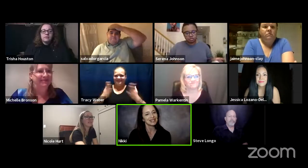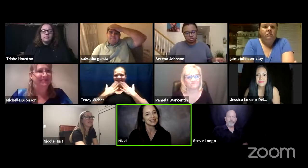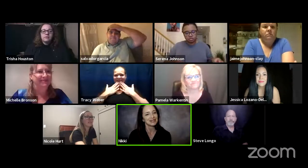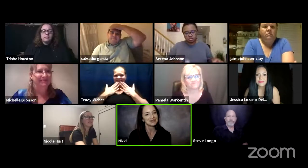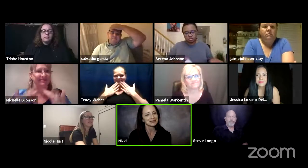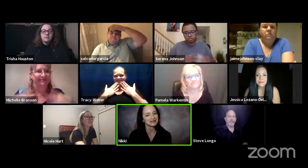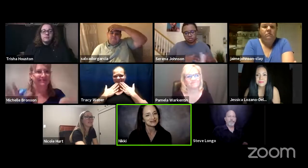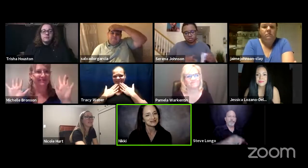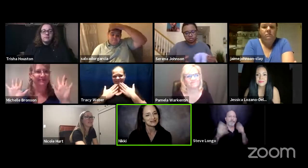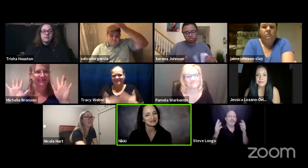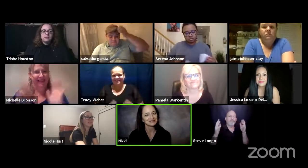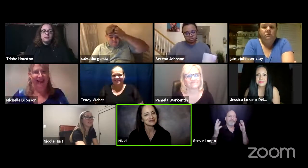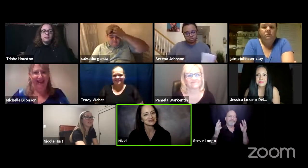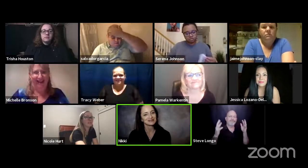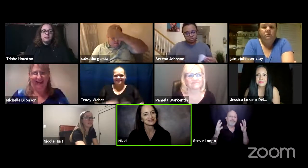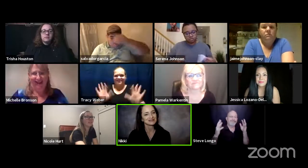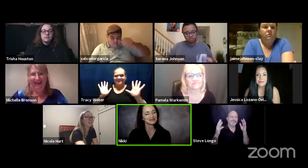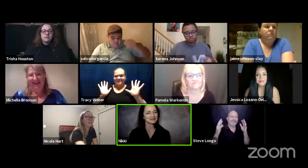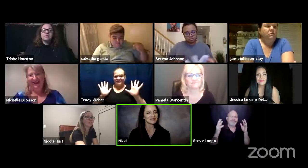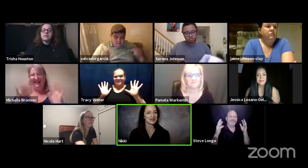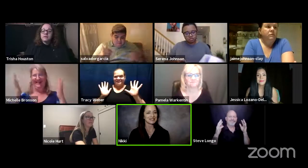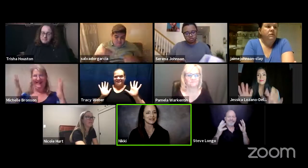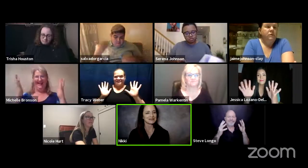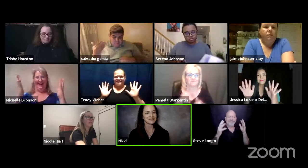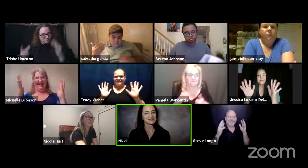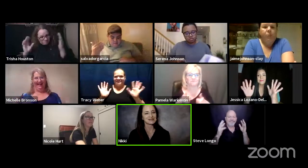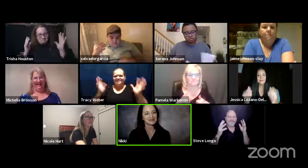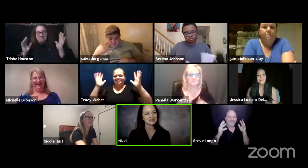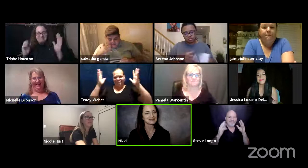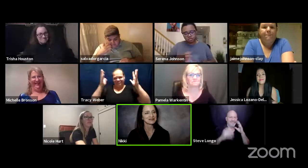Thank you. And that's it.